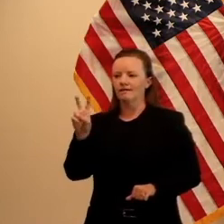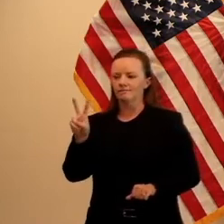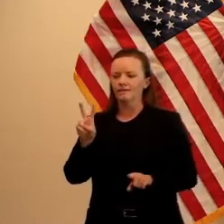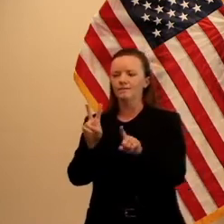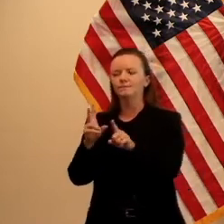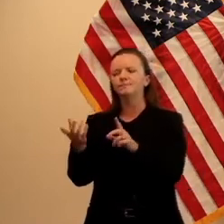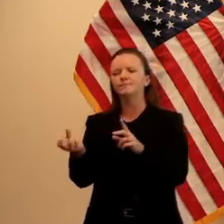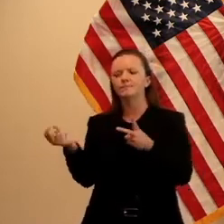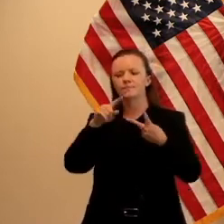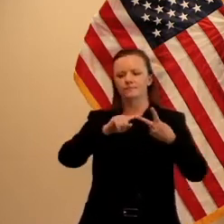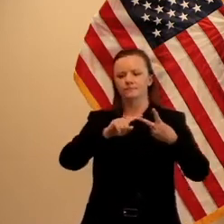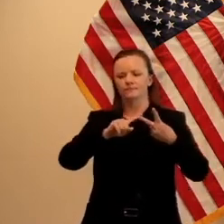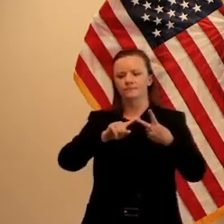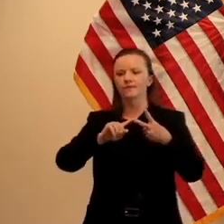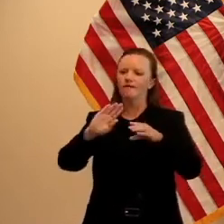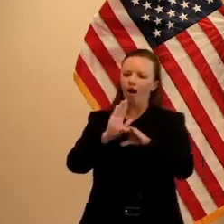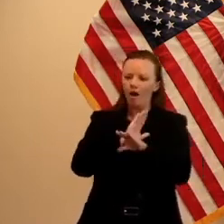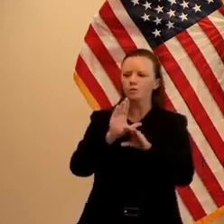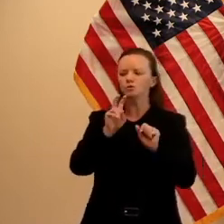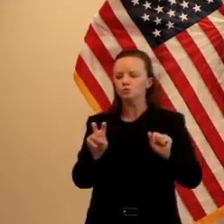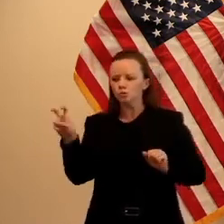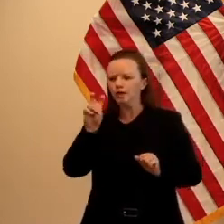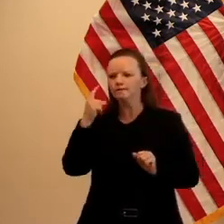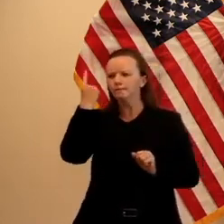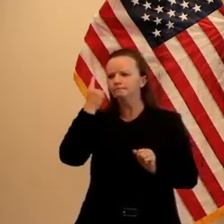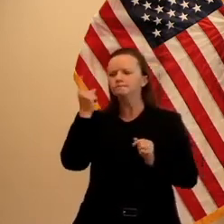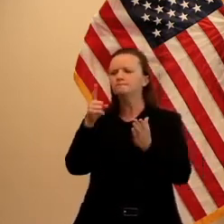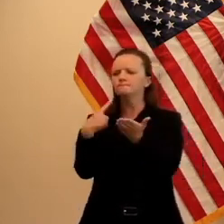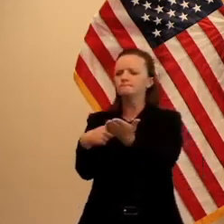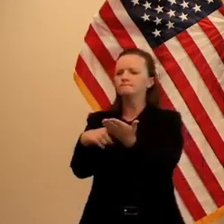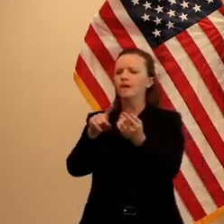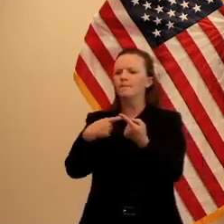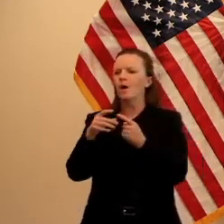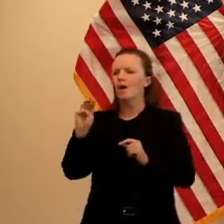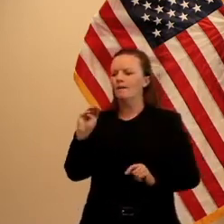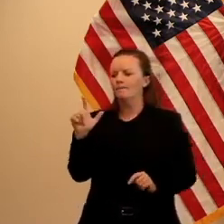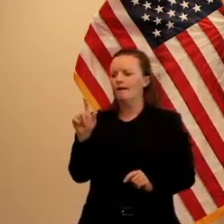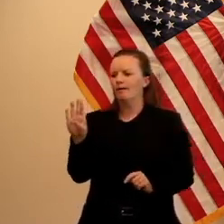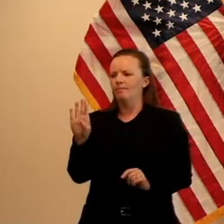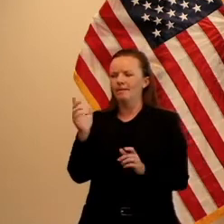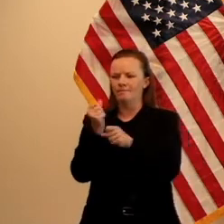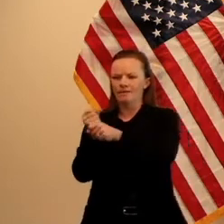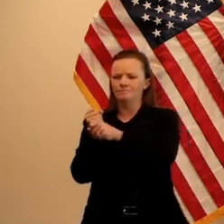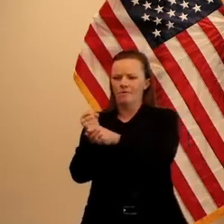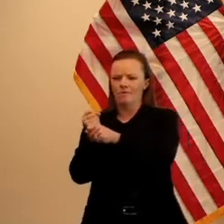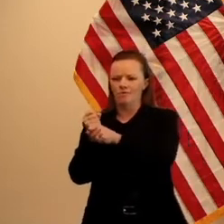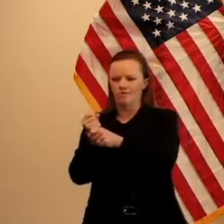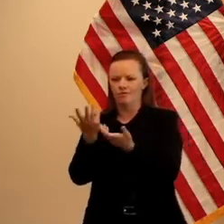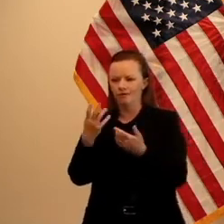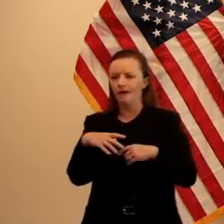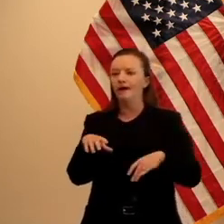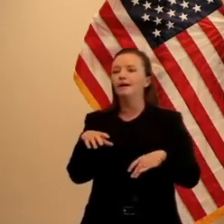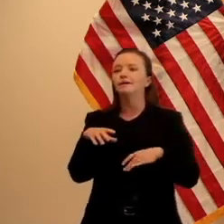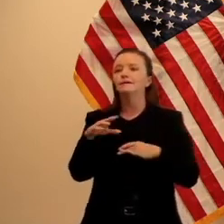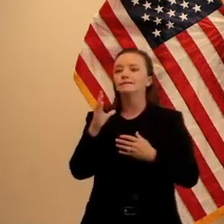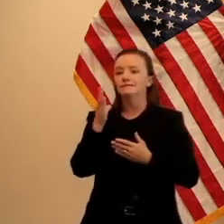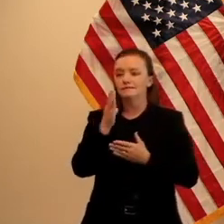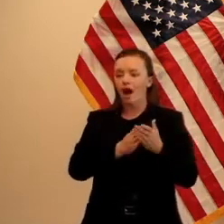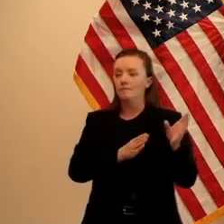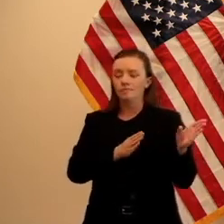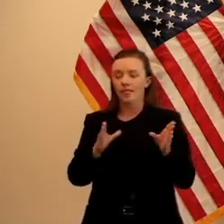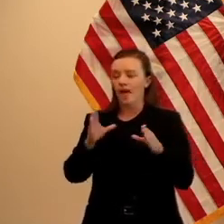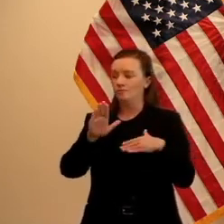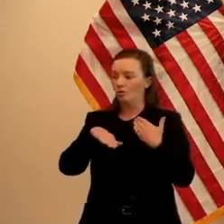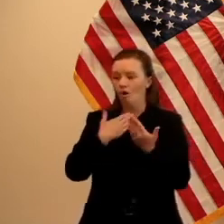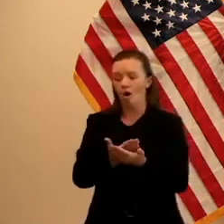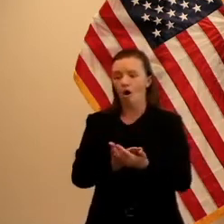discussions been like with Major League Baseball? Some plans, every team here, some plans, half